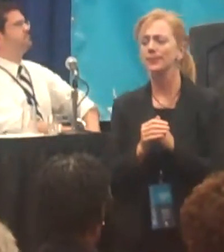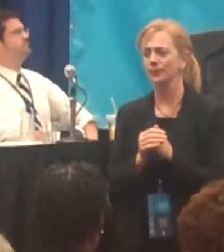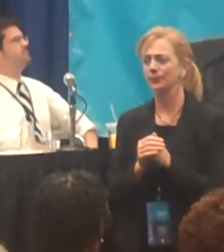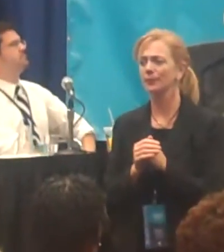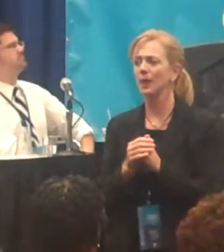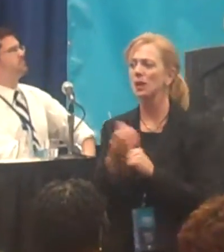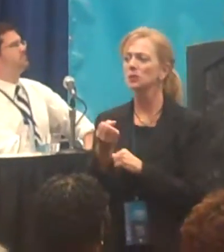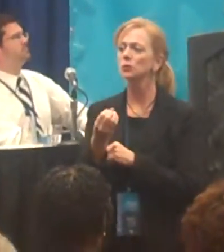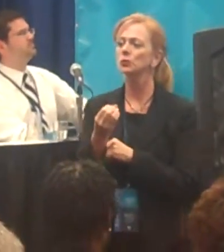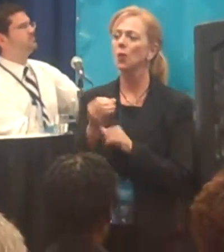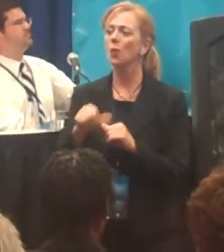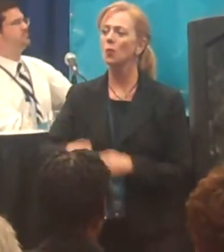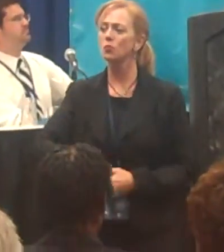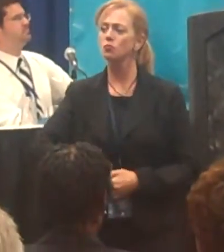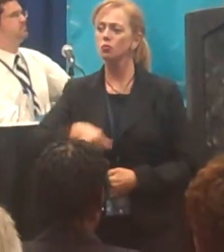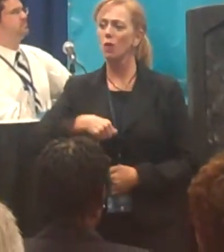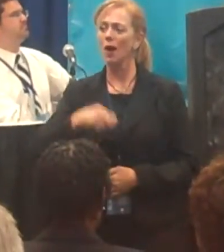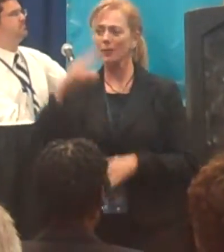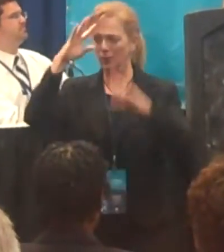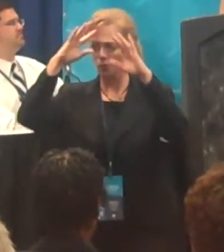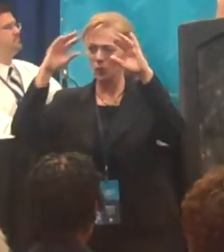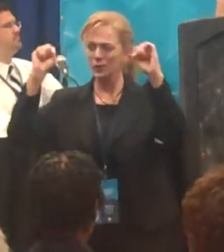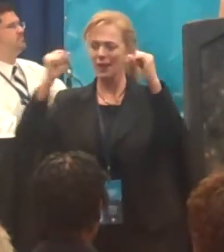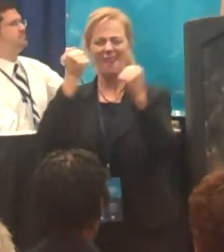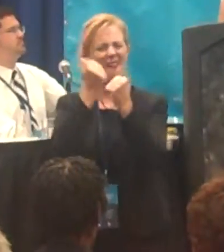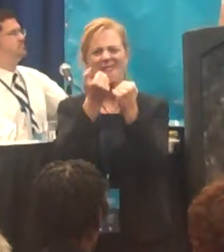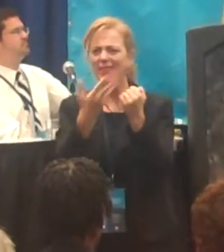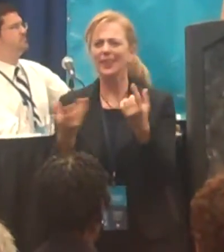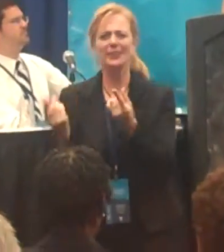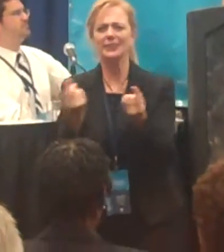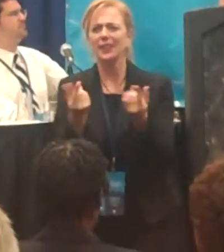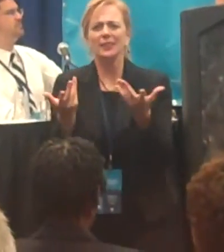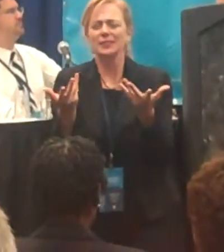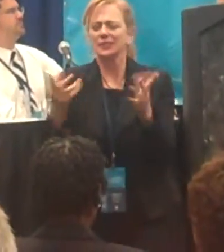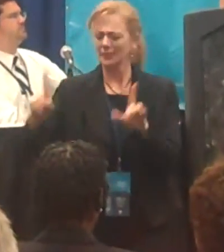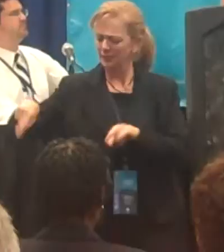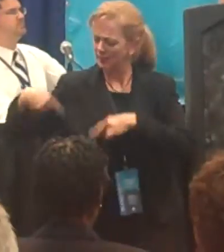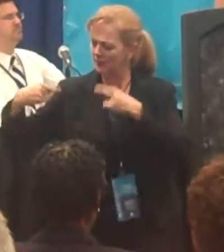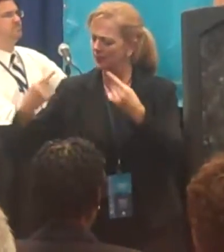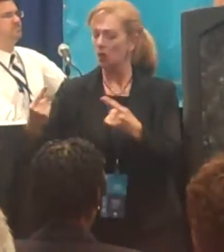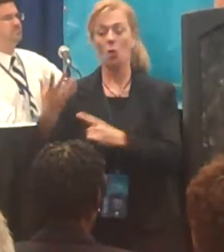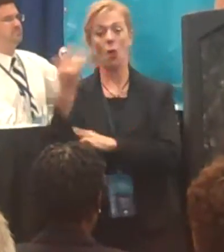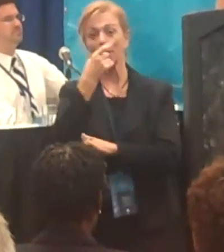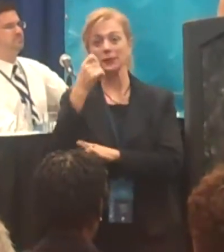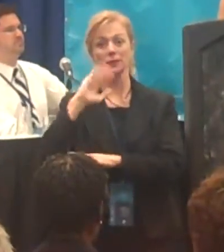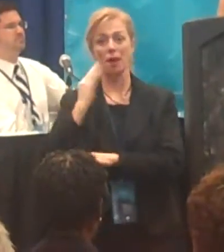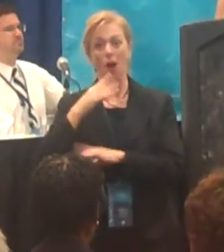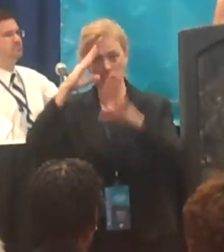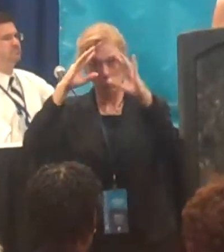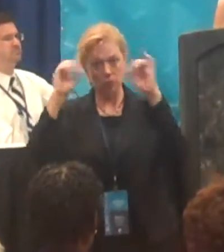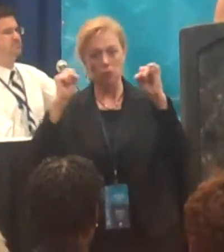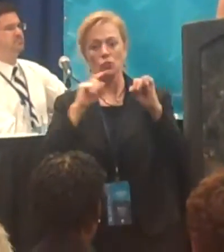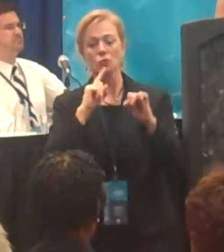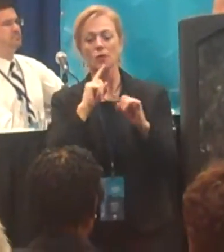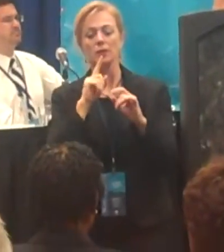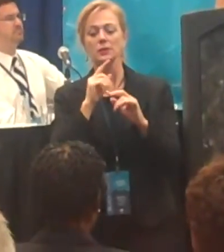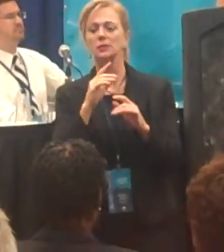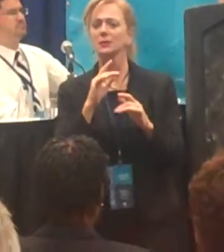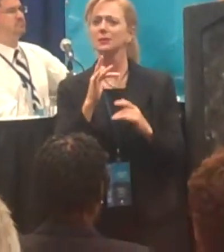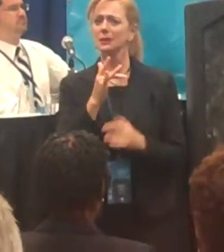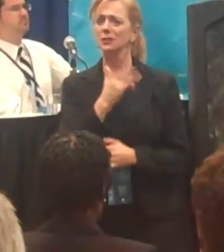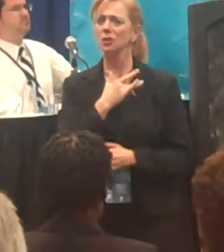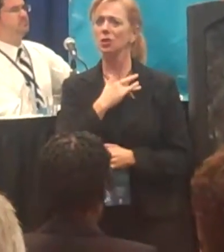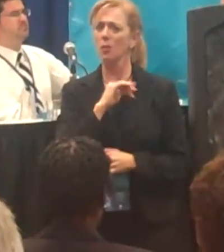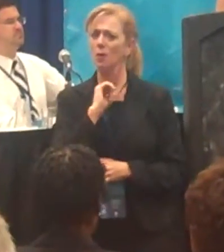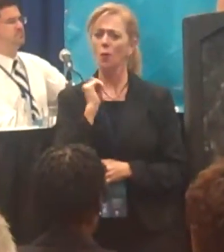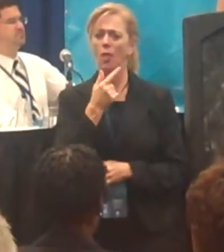I'm so proud of our president and everything he has done, because our president really does care about all